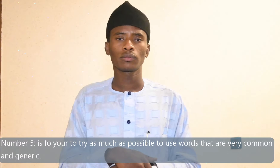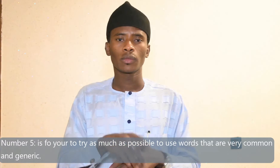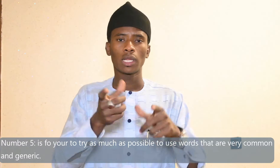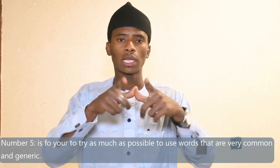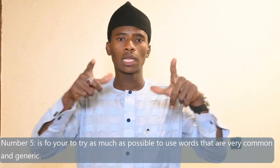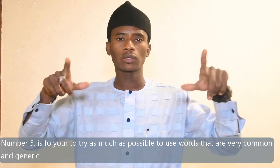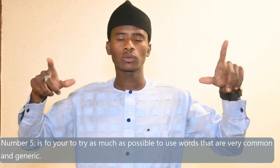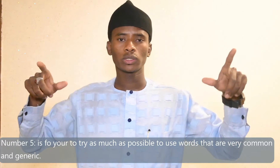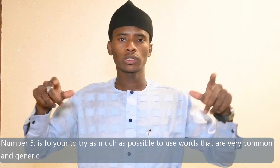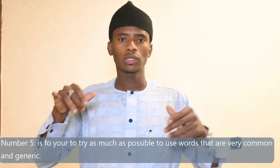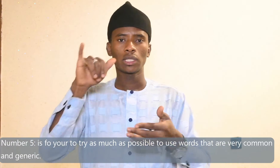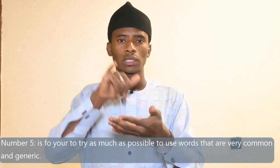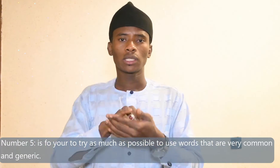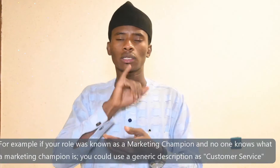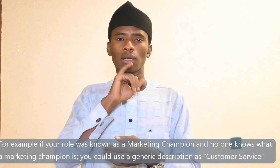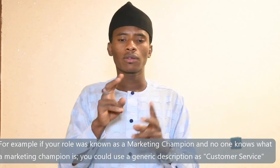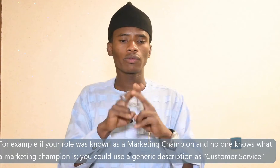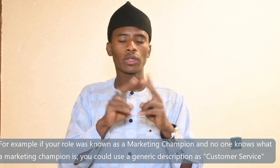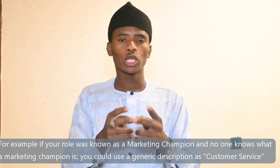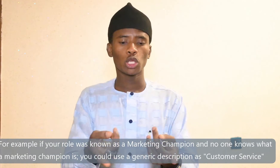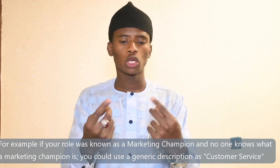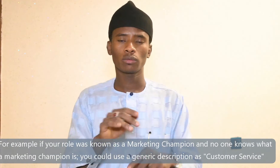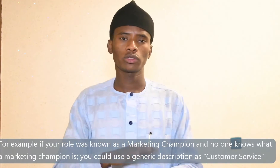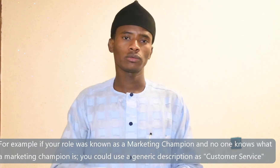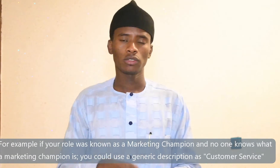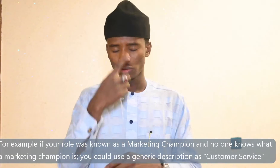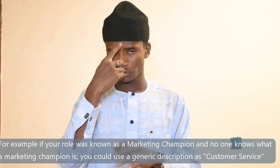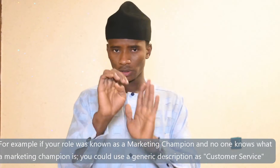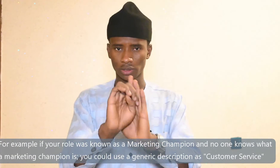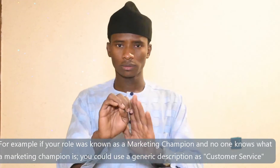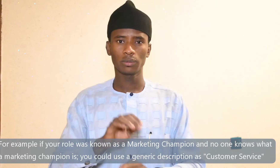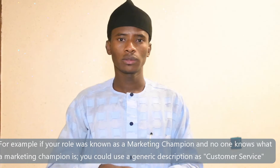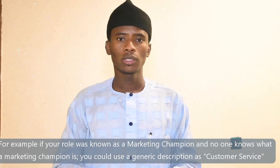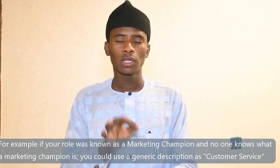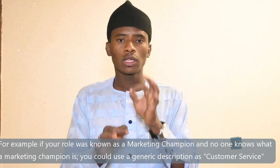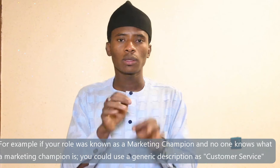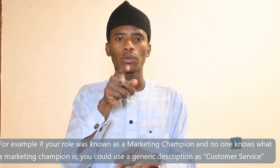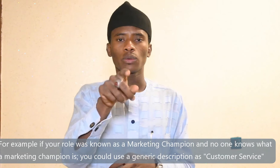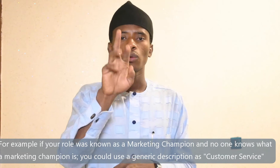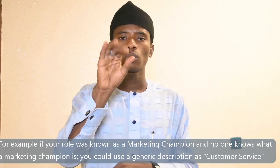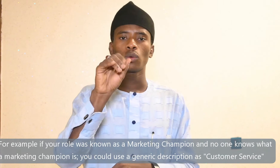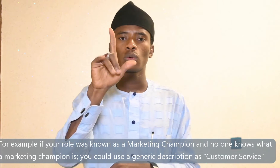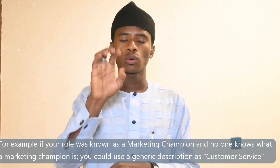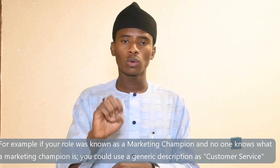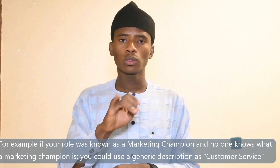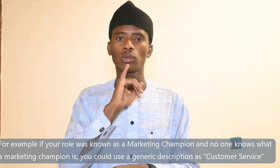languages, words that are very common. For example, if your role was known